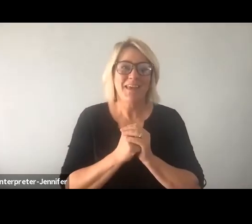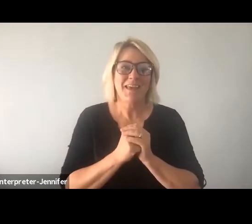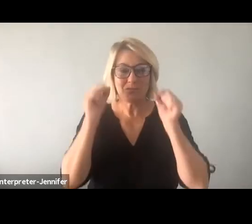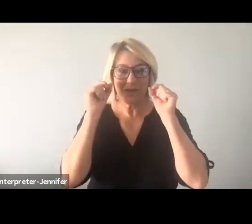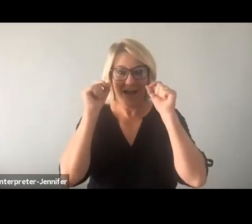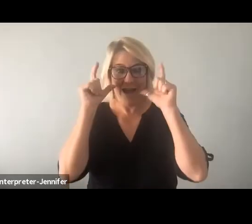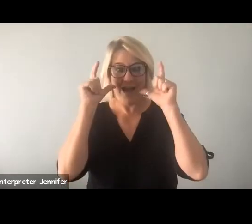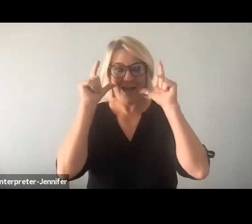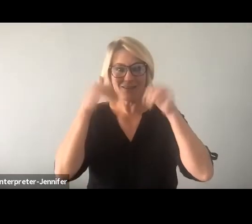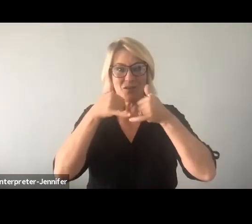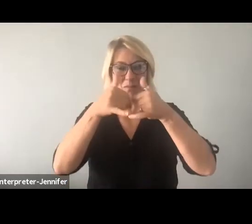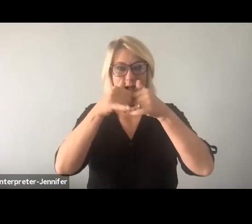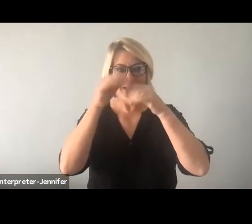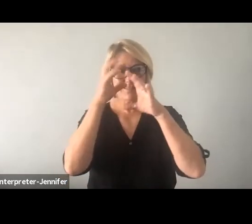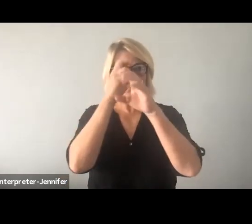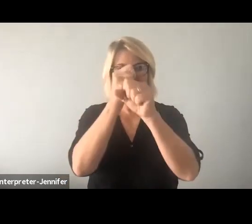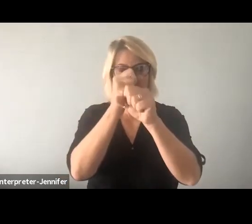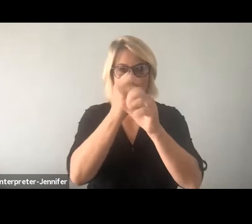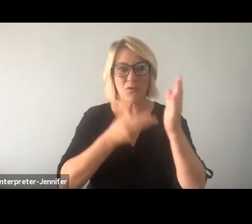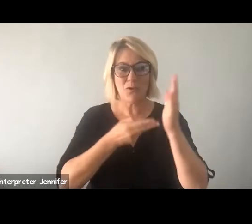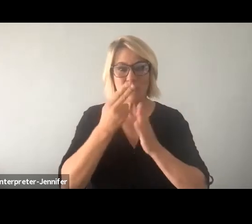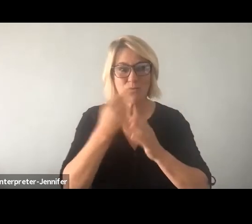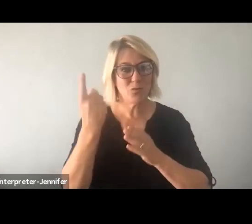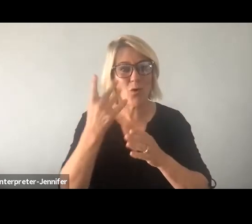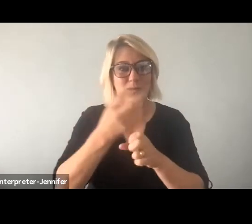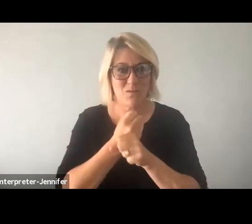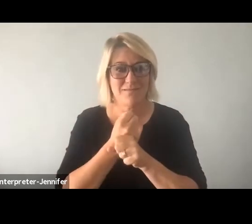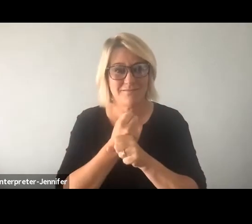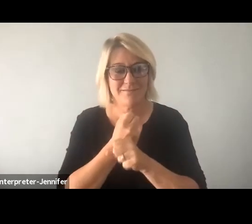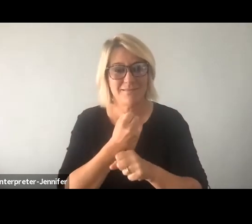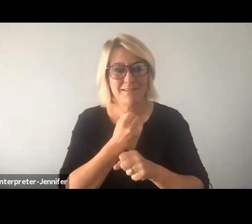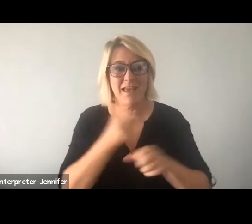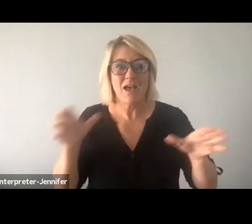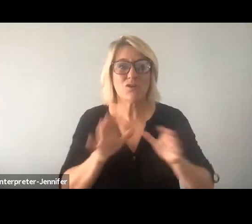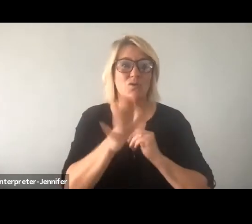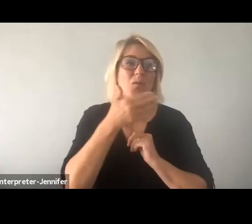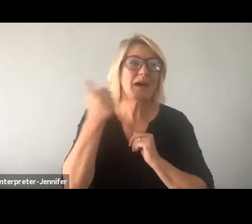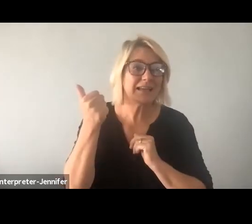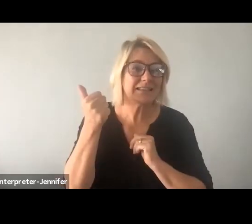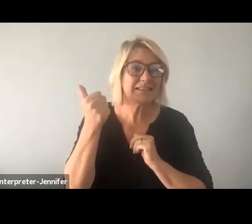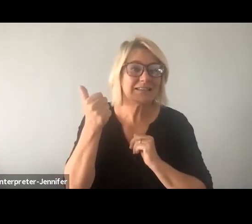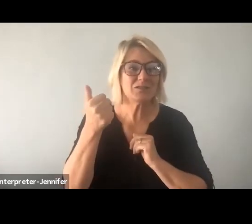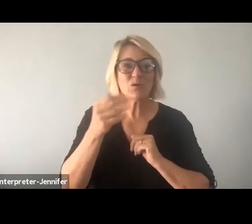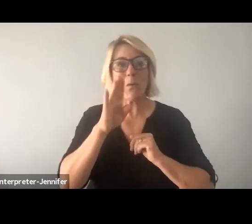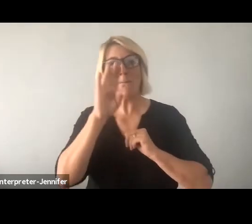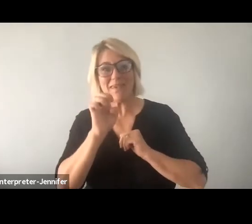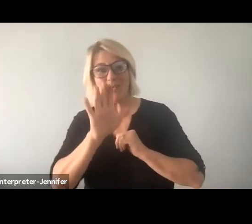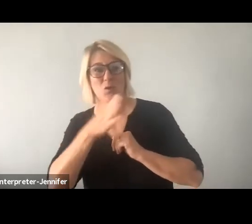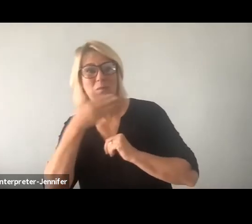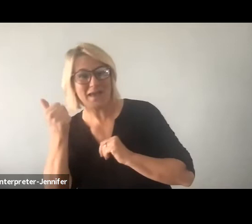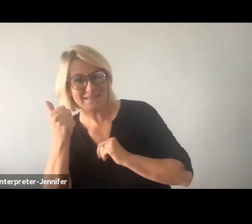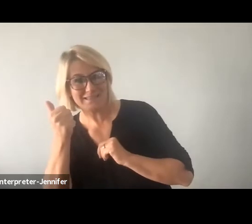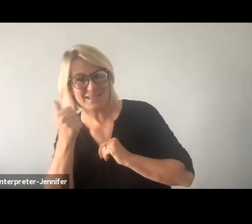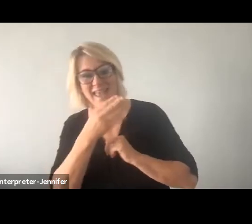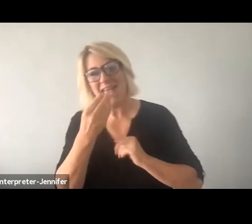on the prize. The truth will always win, and do your best to be your best and be a good